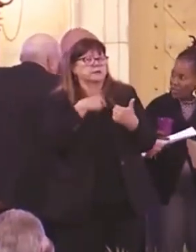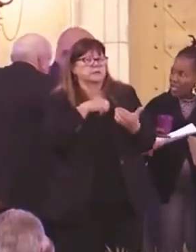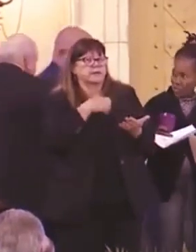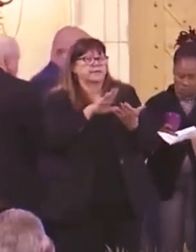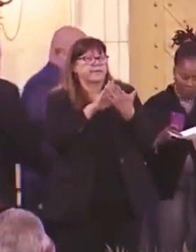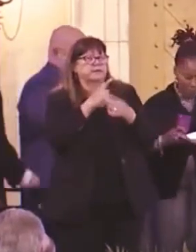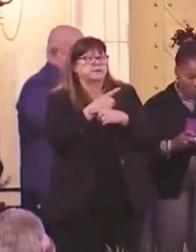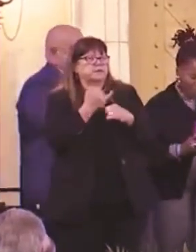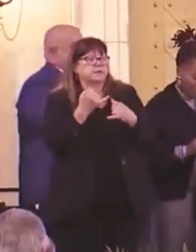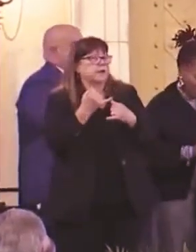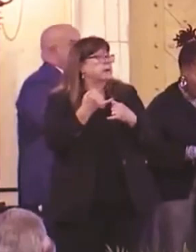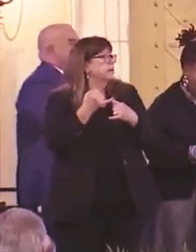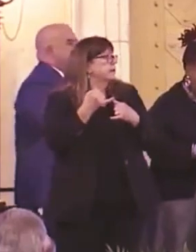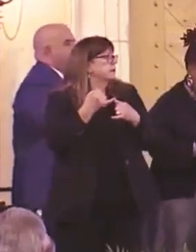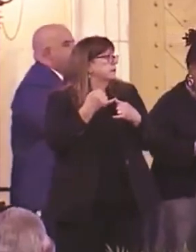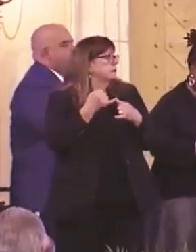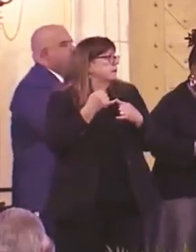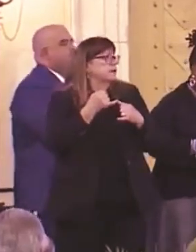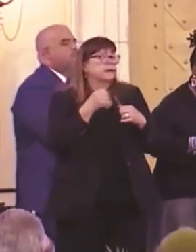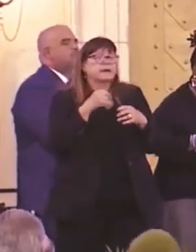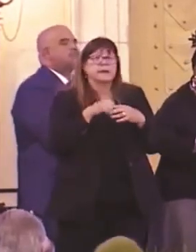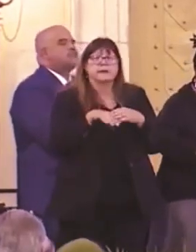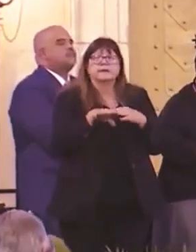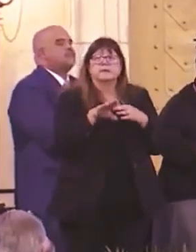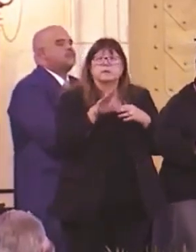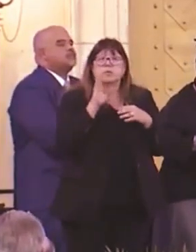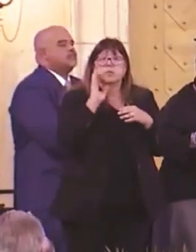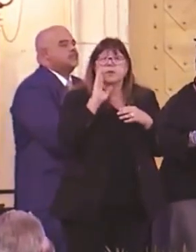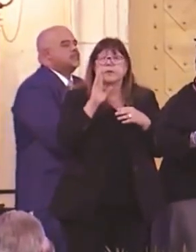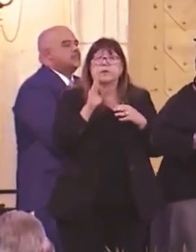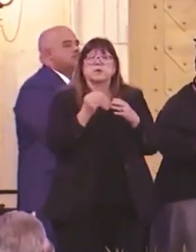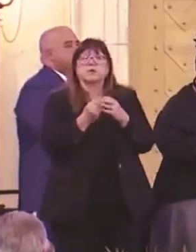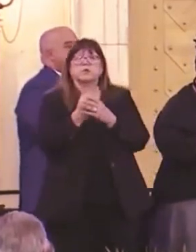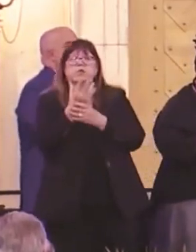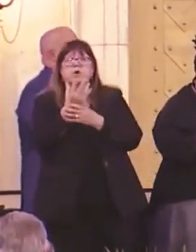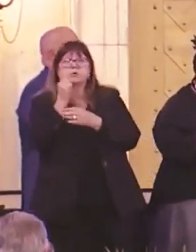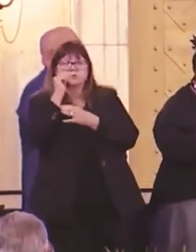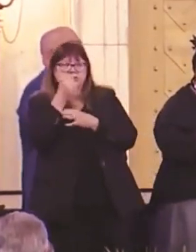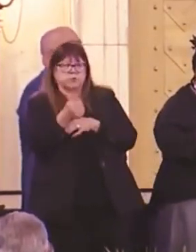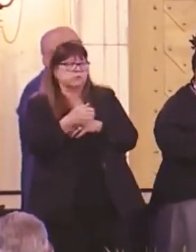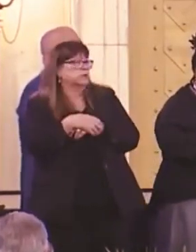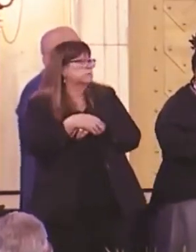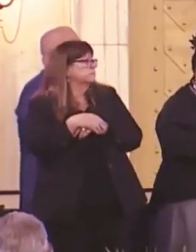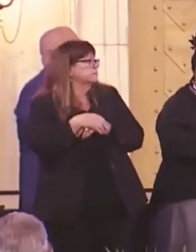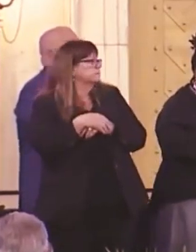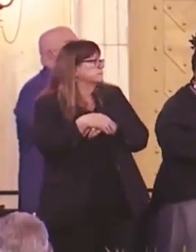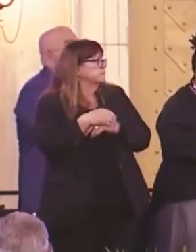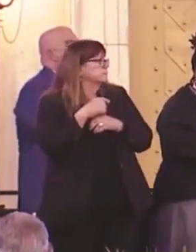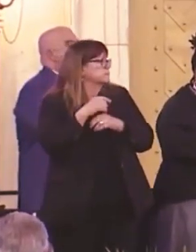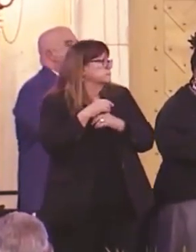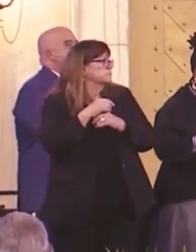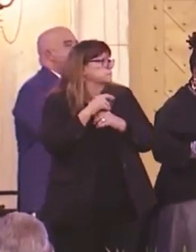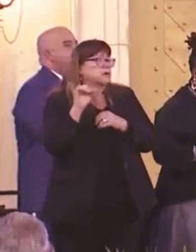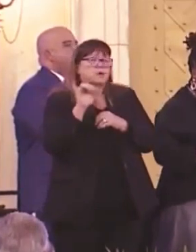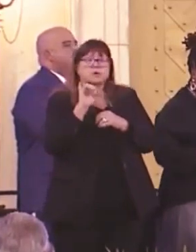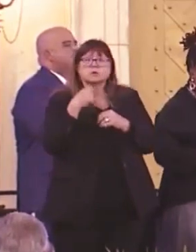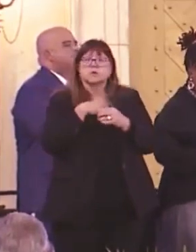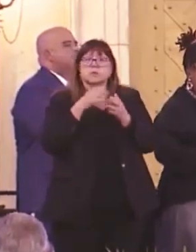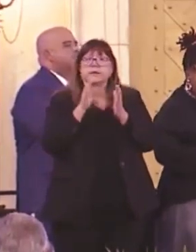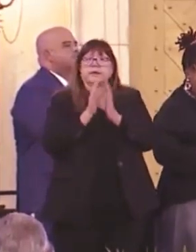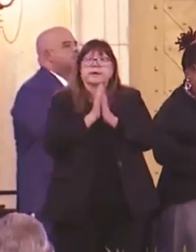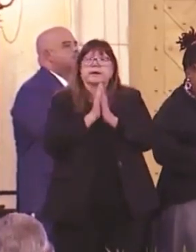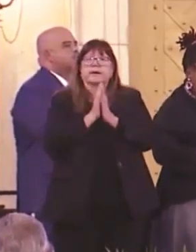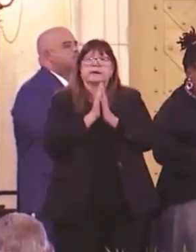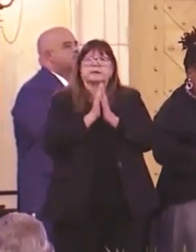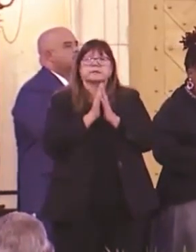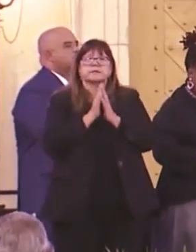today into the seeds from which will sprout the growth of tomorrow. We also ask of you, dear